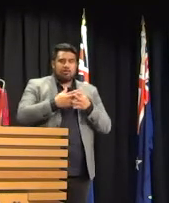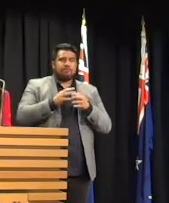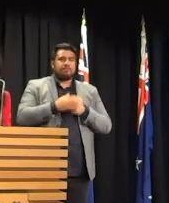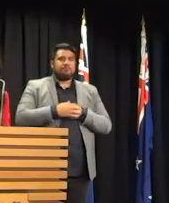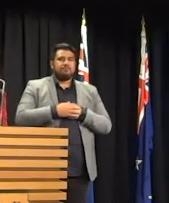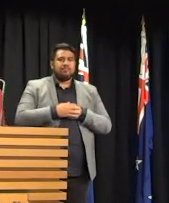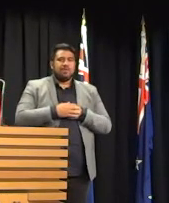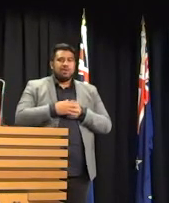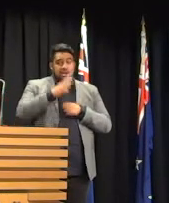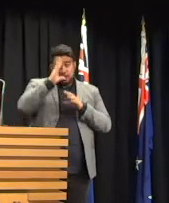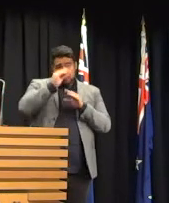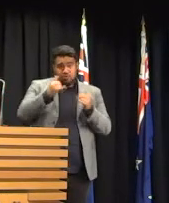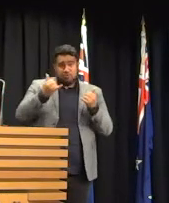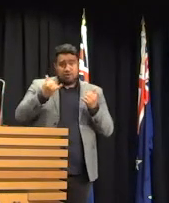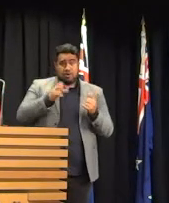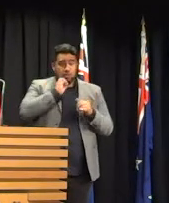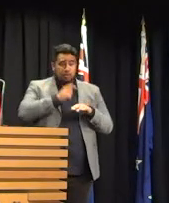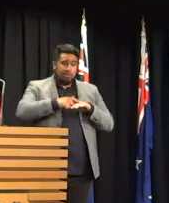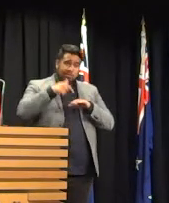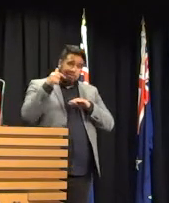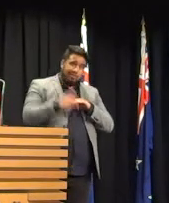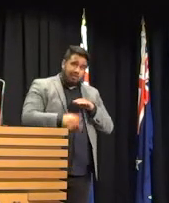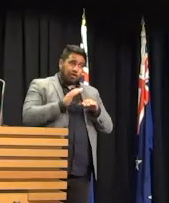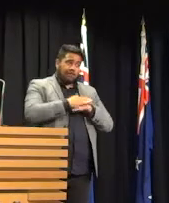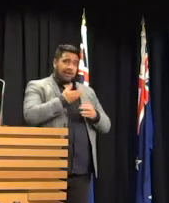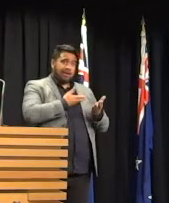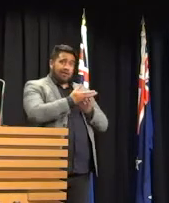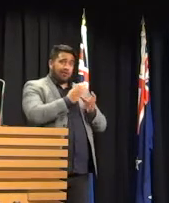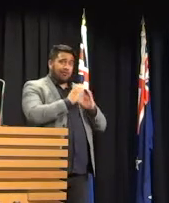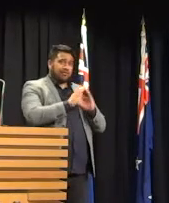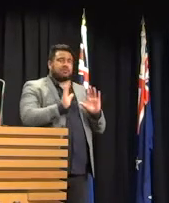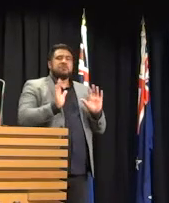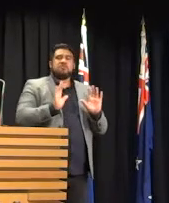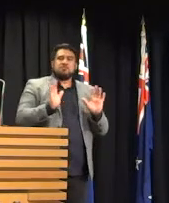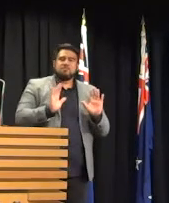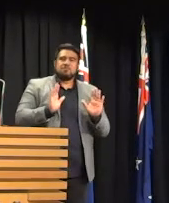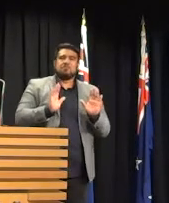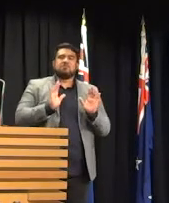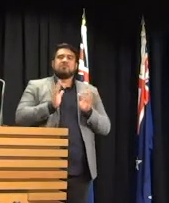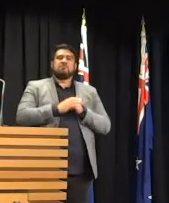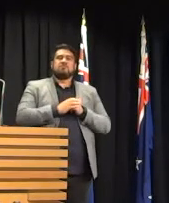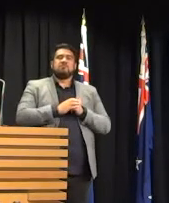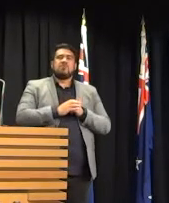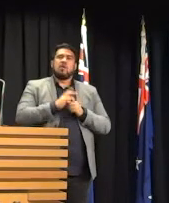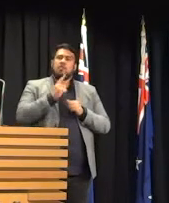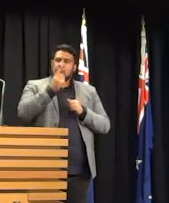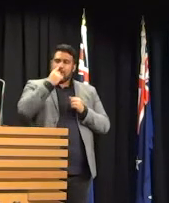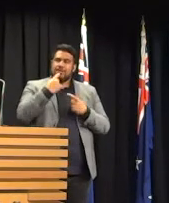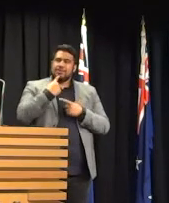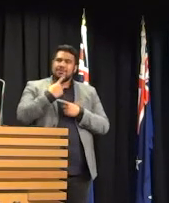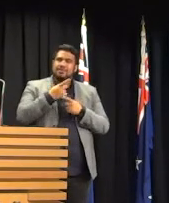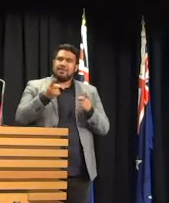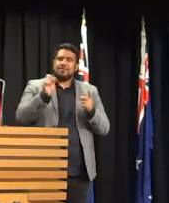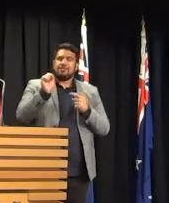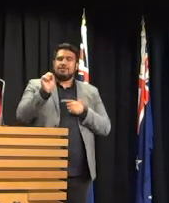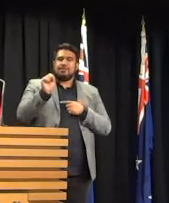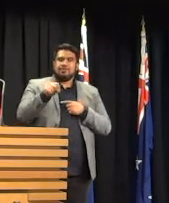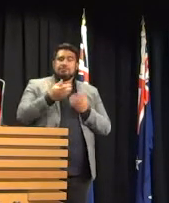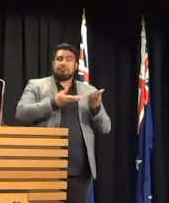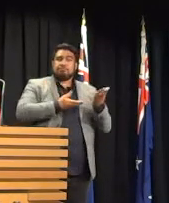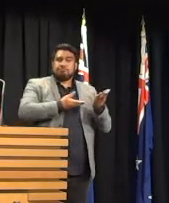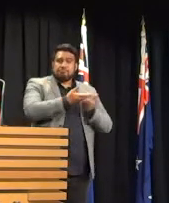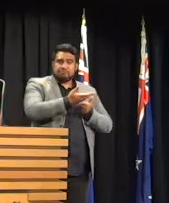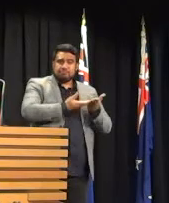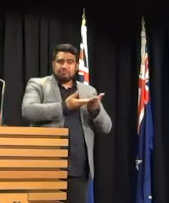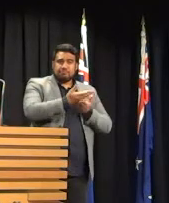of the conversation, as is the case with conversations that I had generally at this level. I can tell you, though, that we